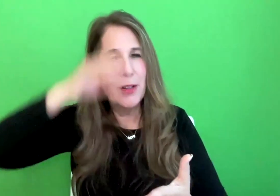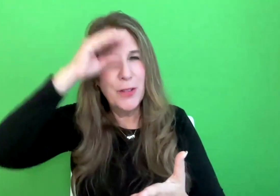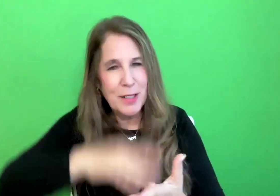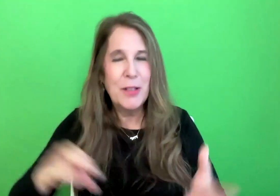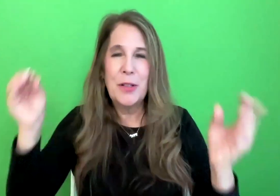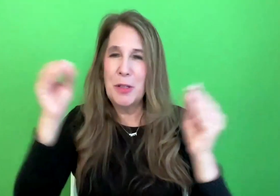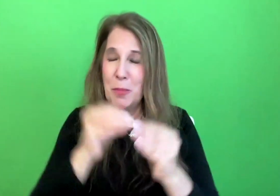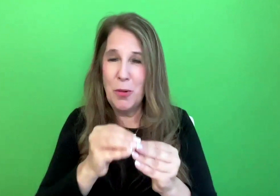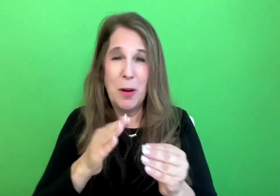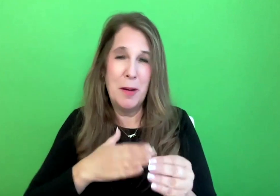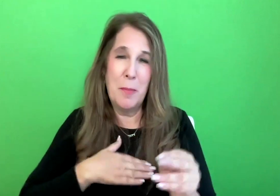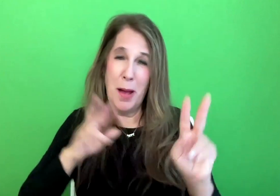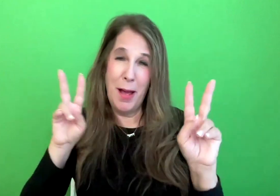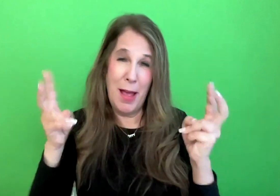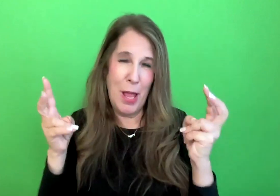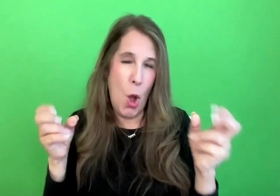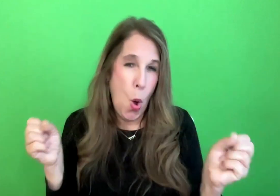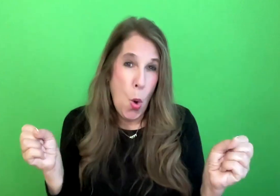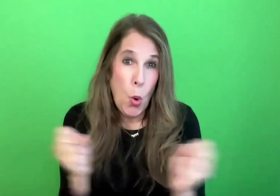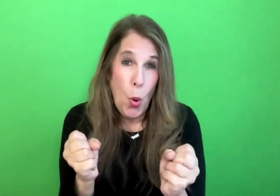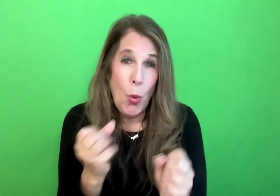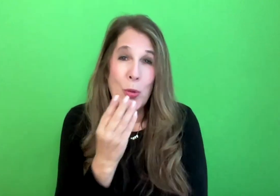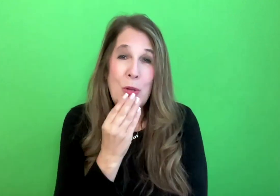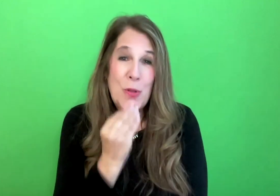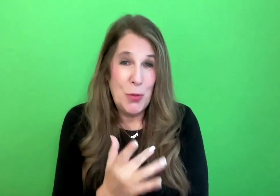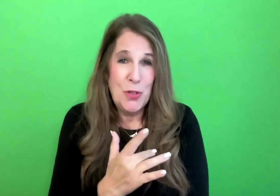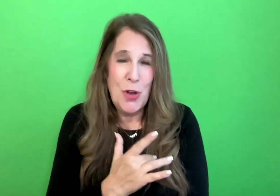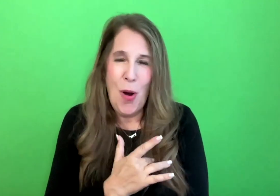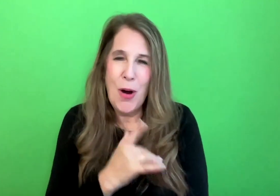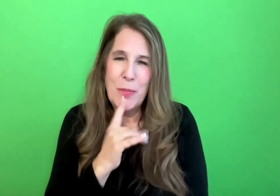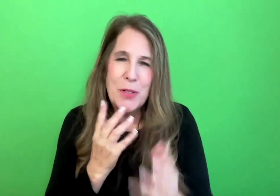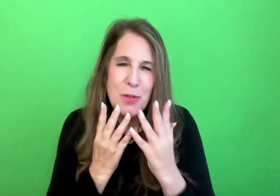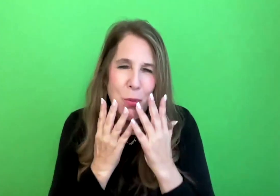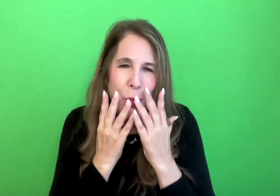heart was melting open. Love, Evie.